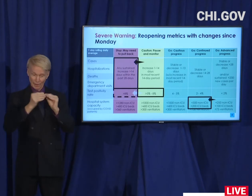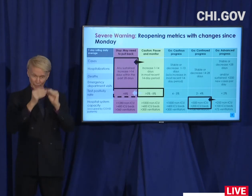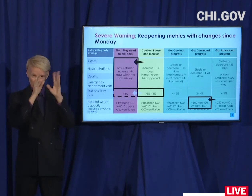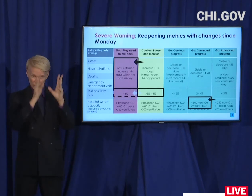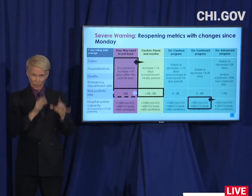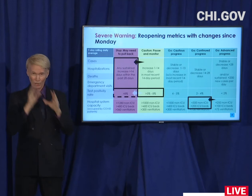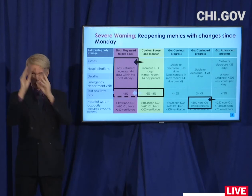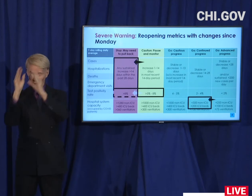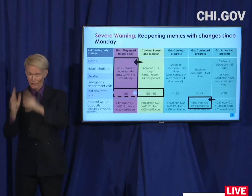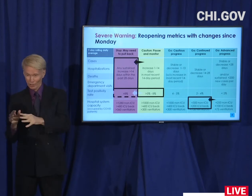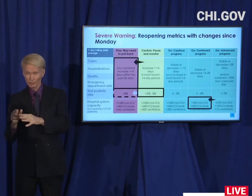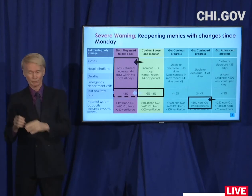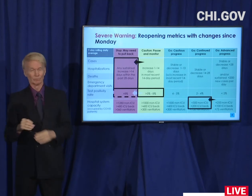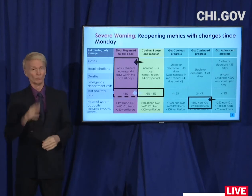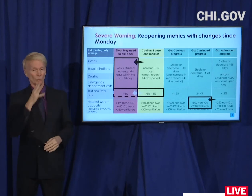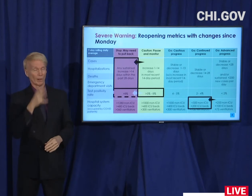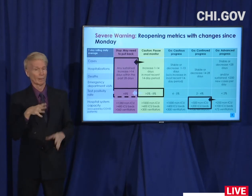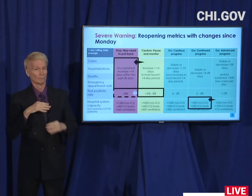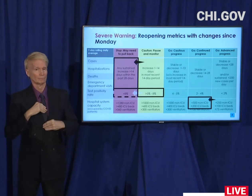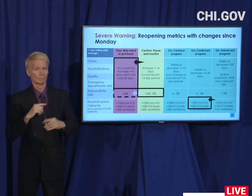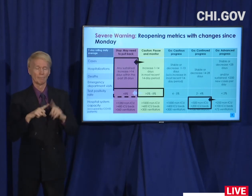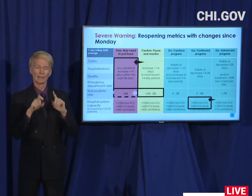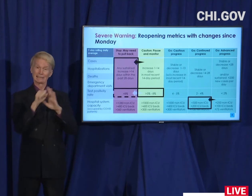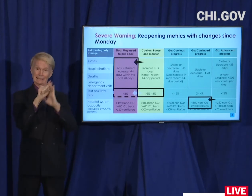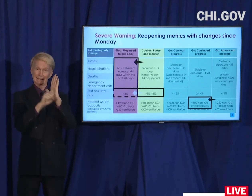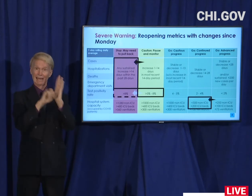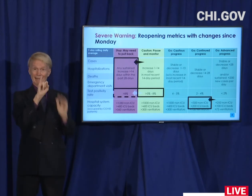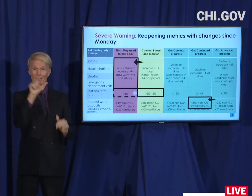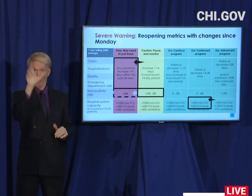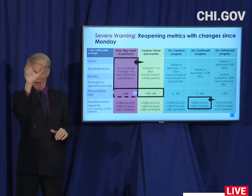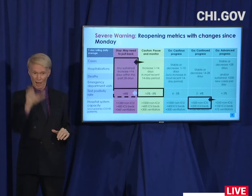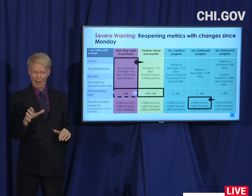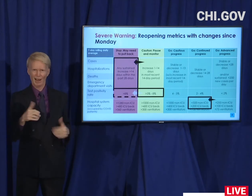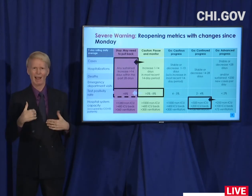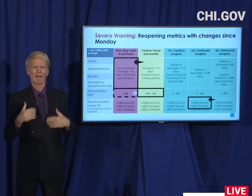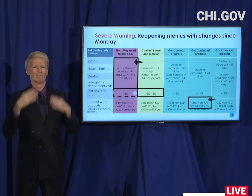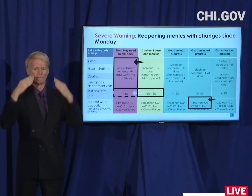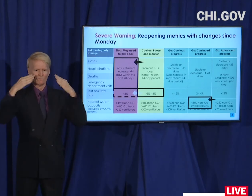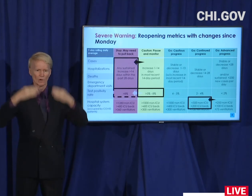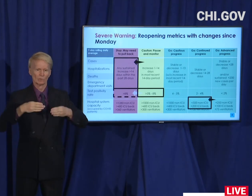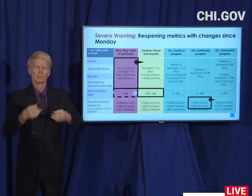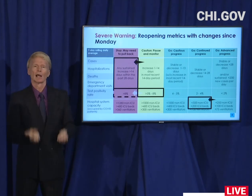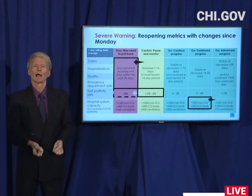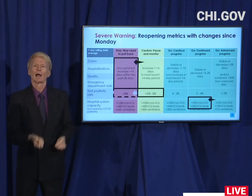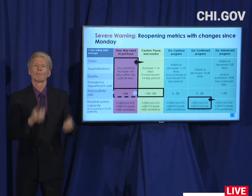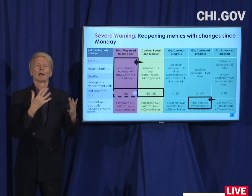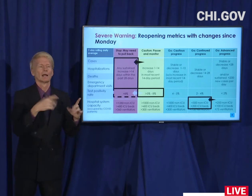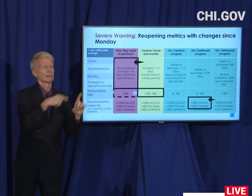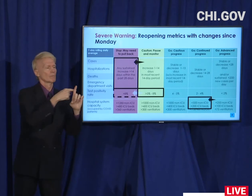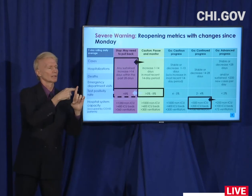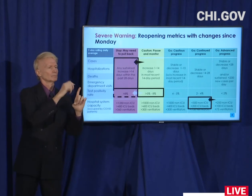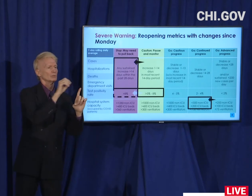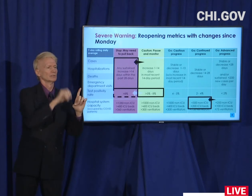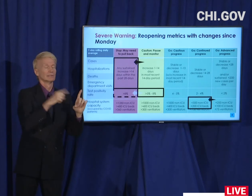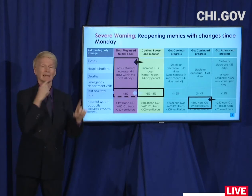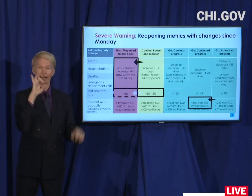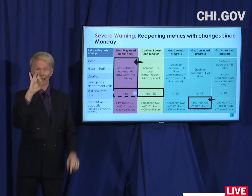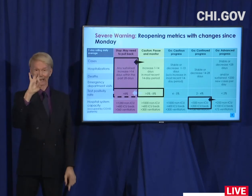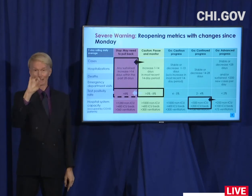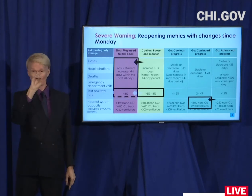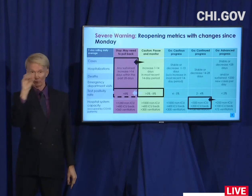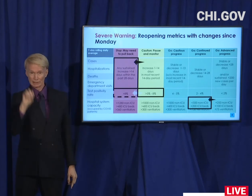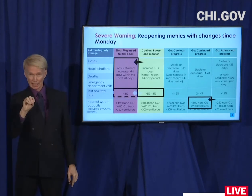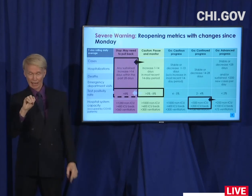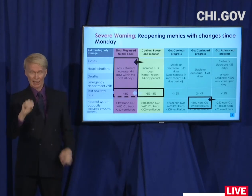state level, just for comparison, again, there's a lot of focus on positivity there. An 8% positivity for 3 days is what